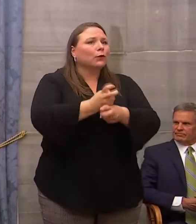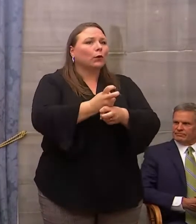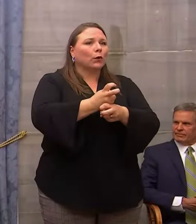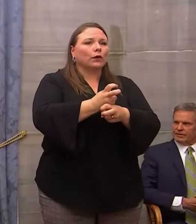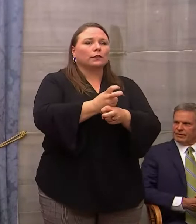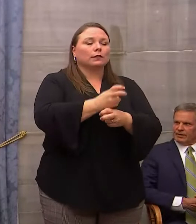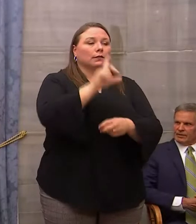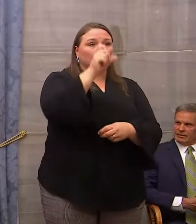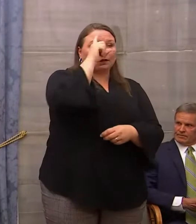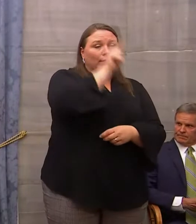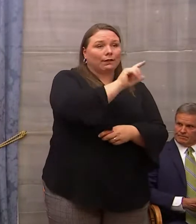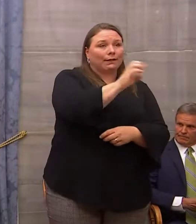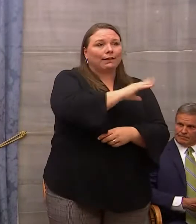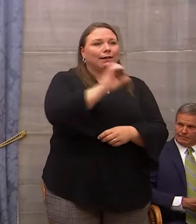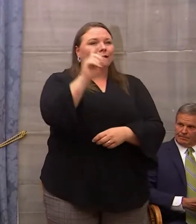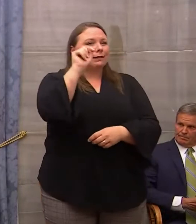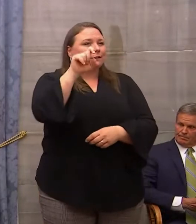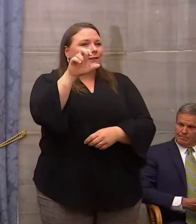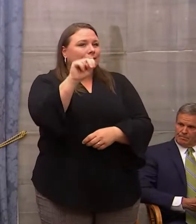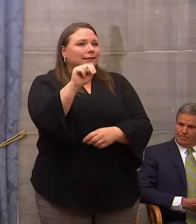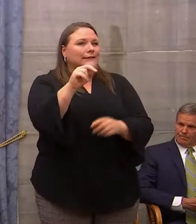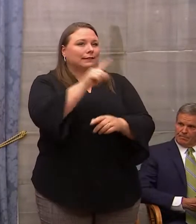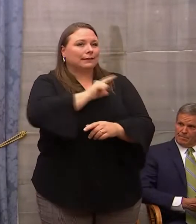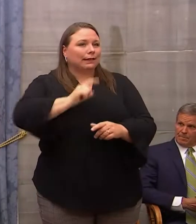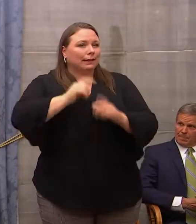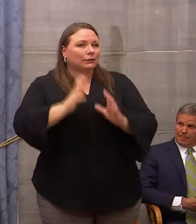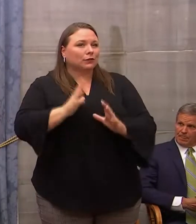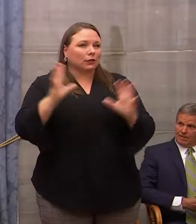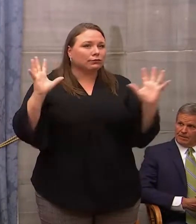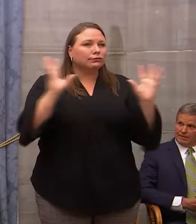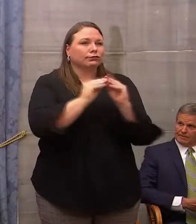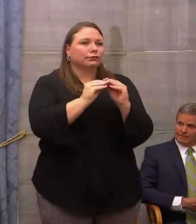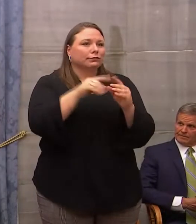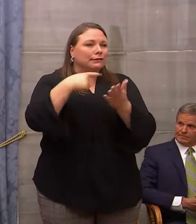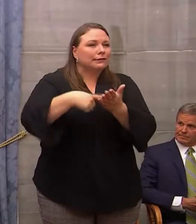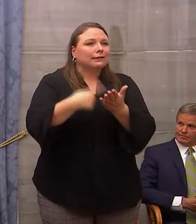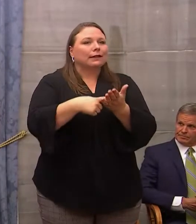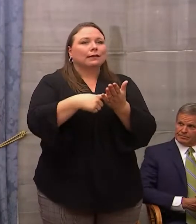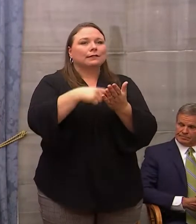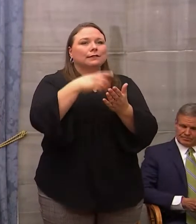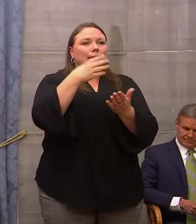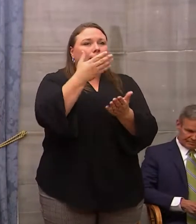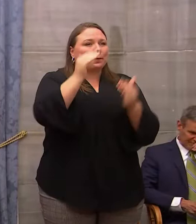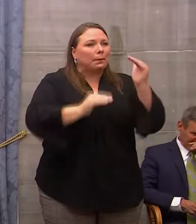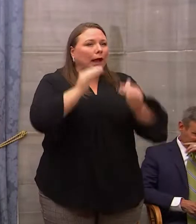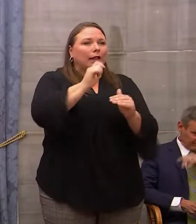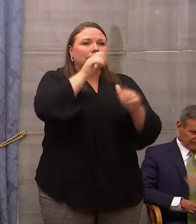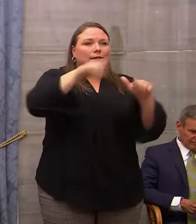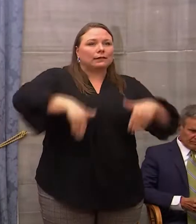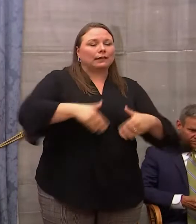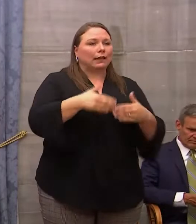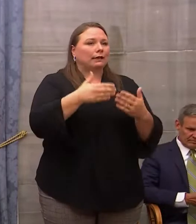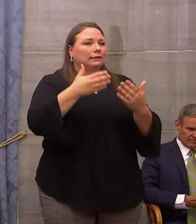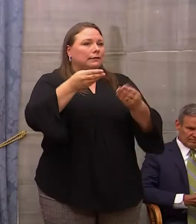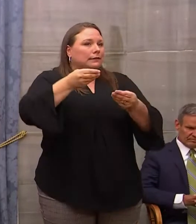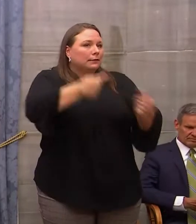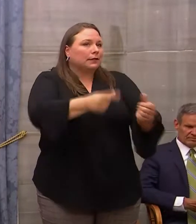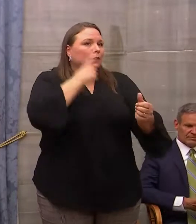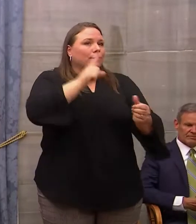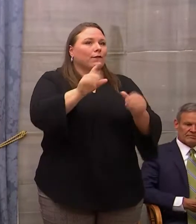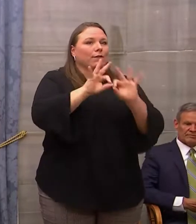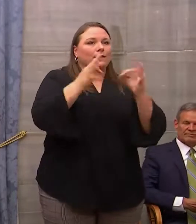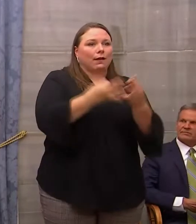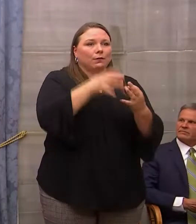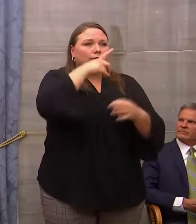Tennessee legislature came together to address a significant unspent balance of our Temporary Assistance for Needy Families